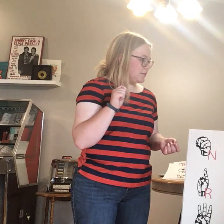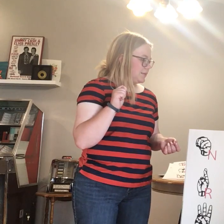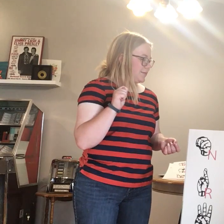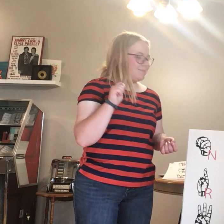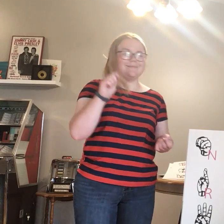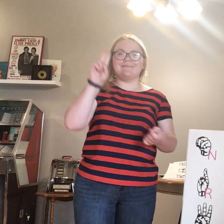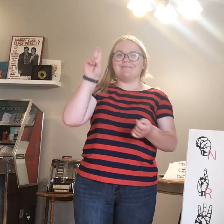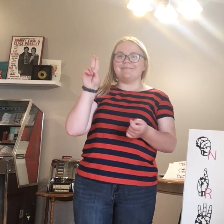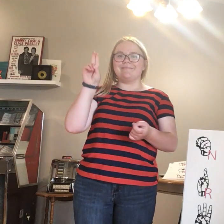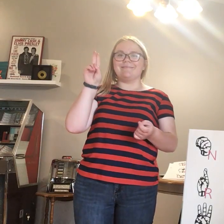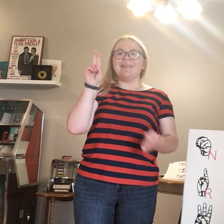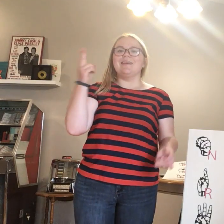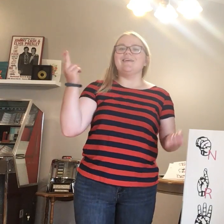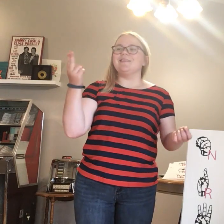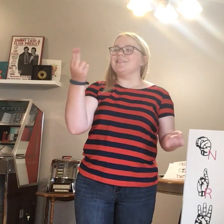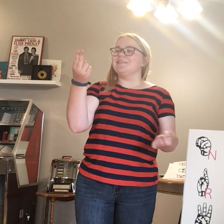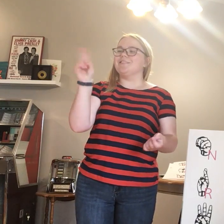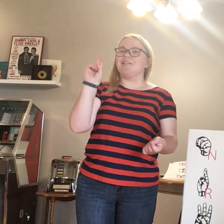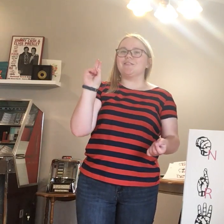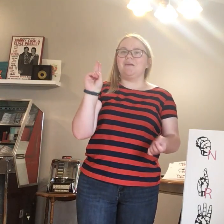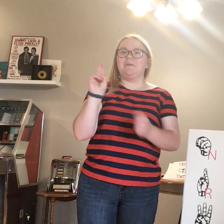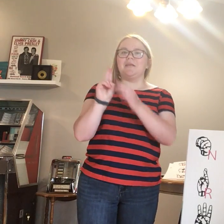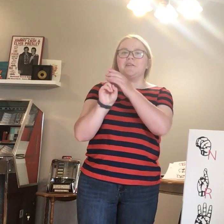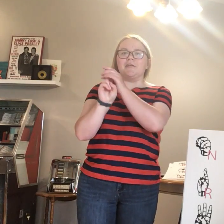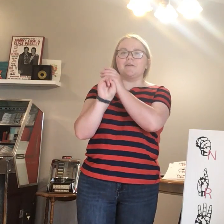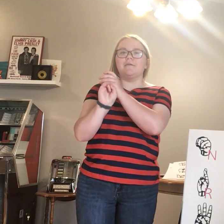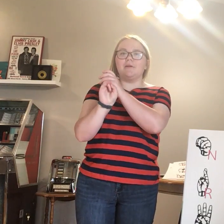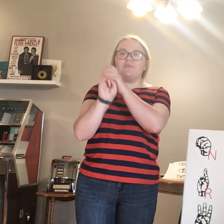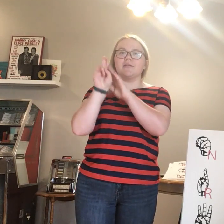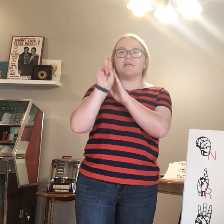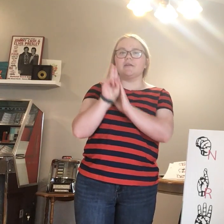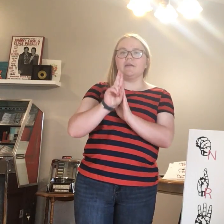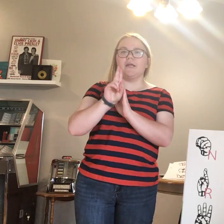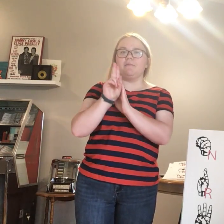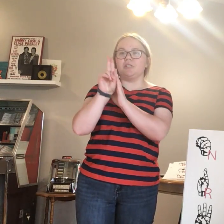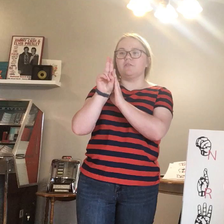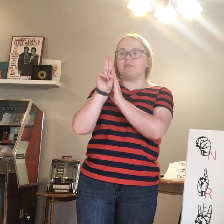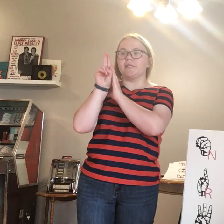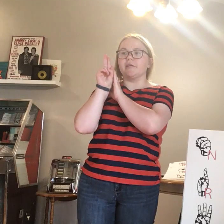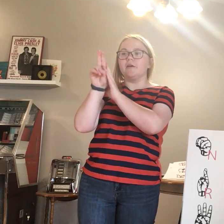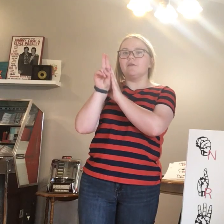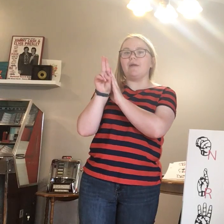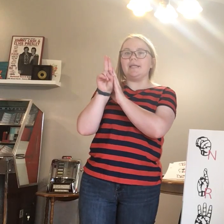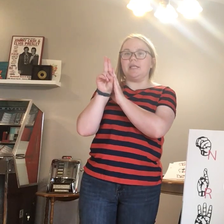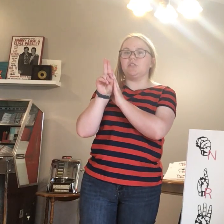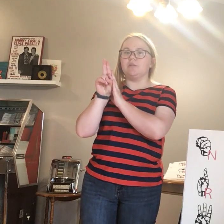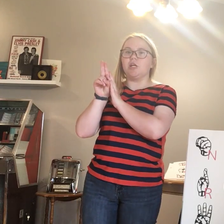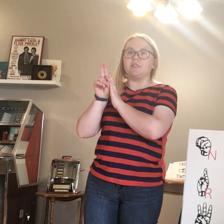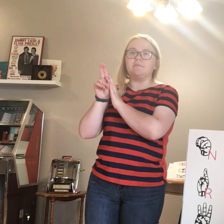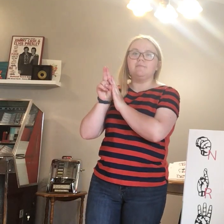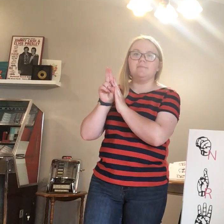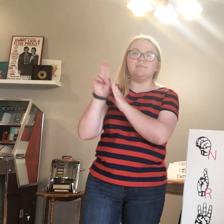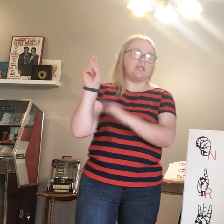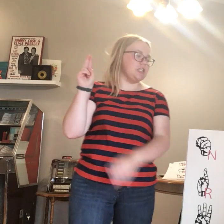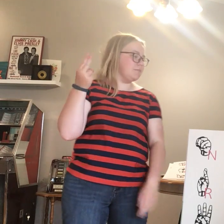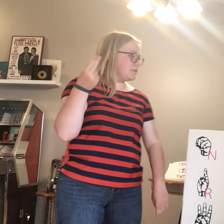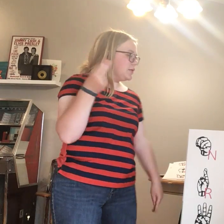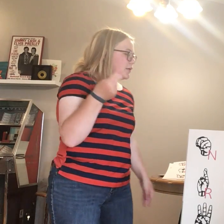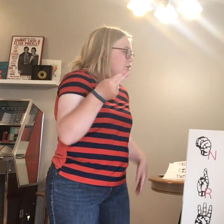U. It's just going to be your middle finger and pointer finger right next to each other, touching. Yeah,